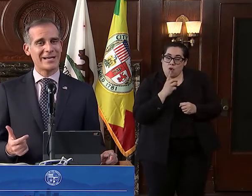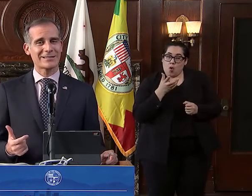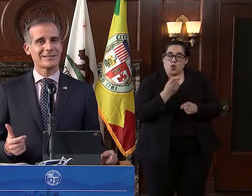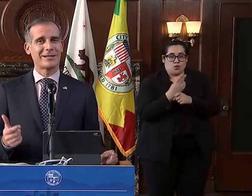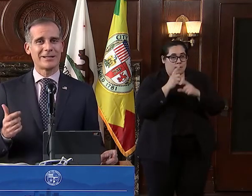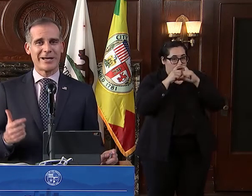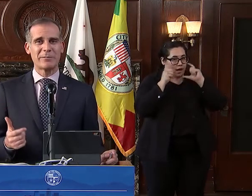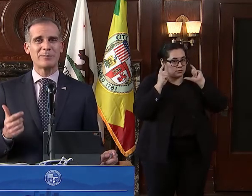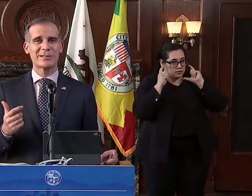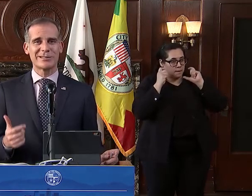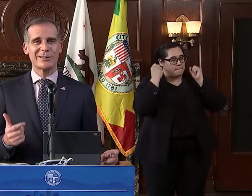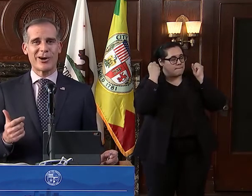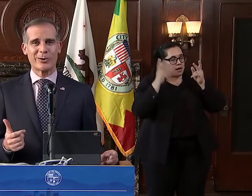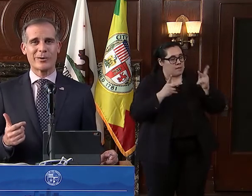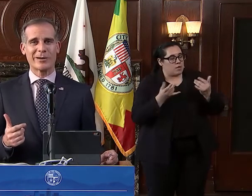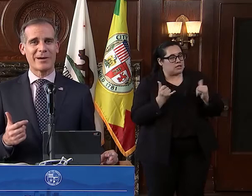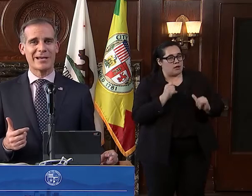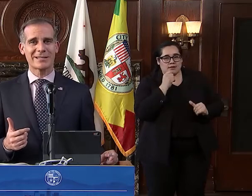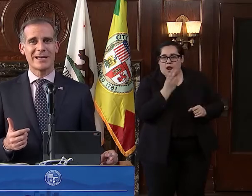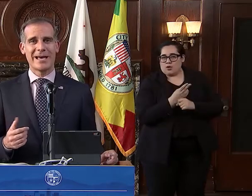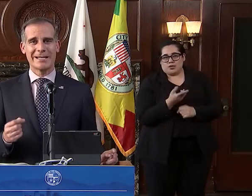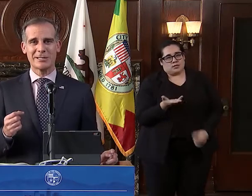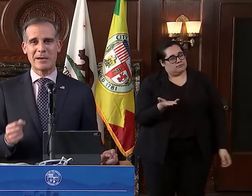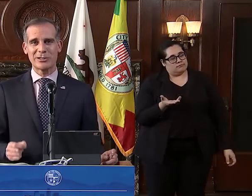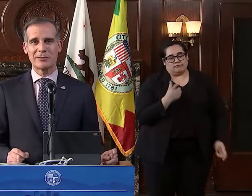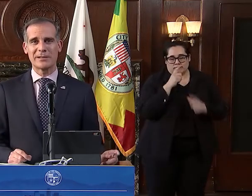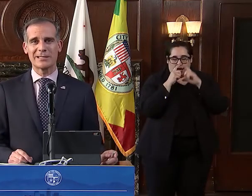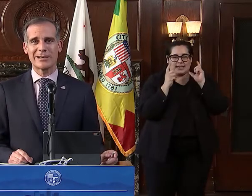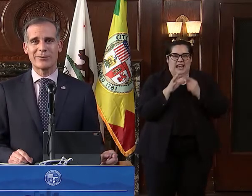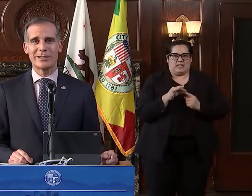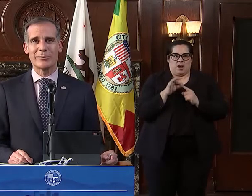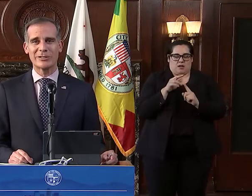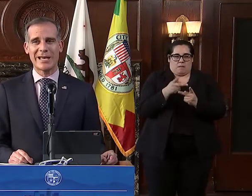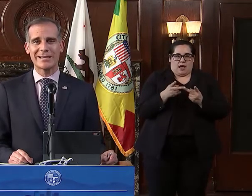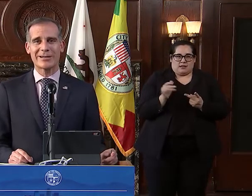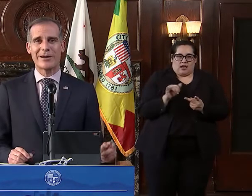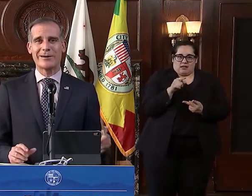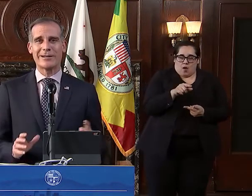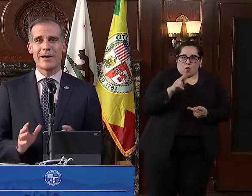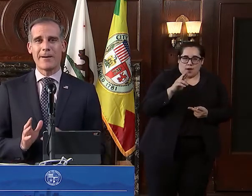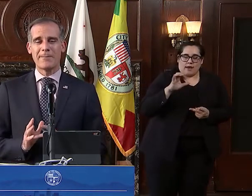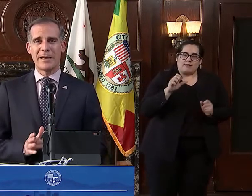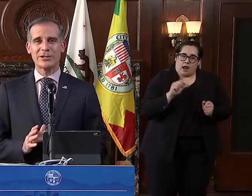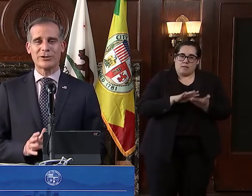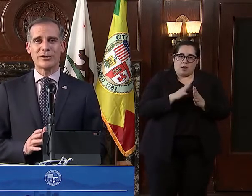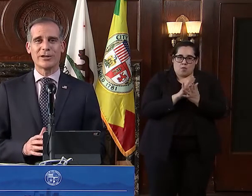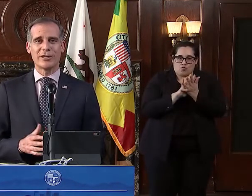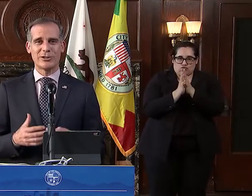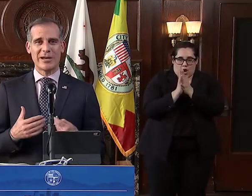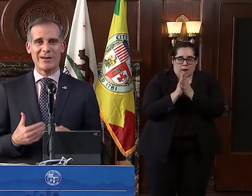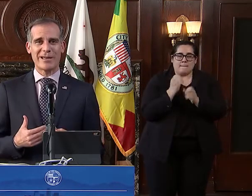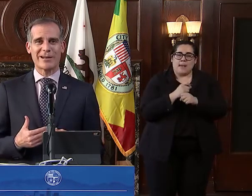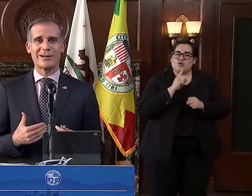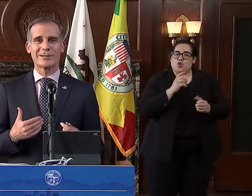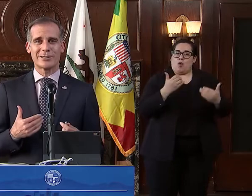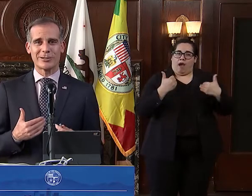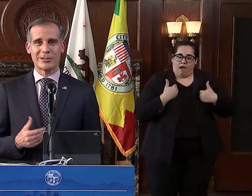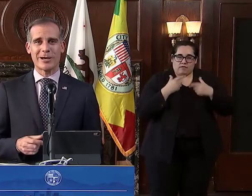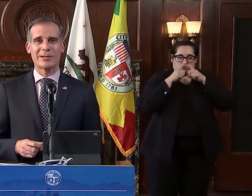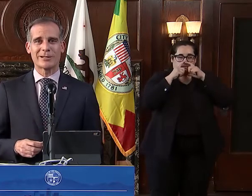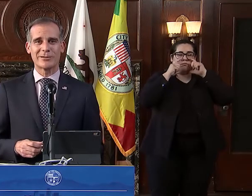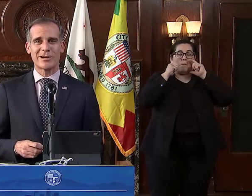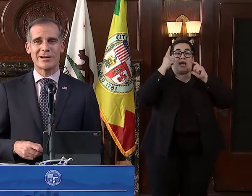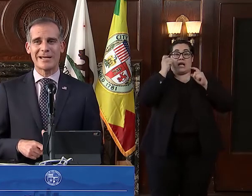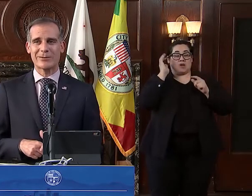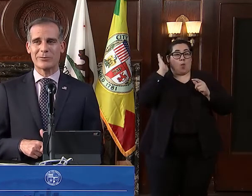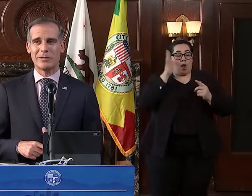a mask. A lot of people still aren't wearing masks, and especially in a place like Runyon, which can get crowded, make sure that you have that on because you're going to